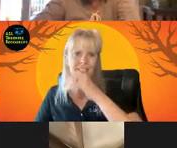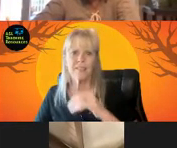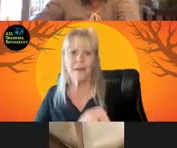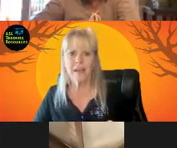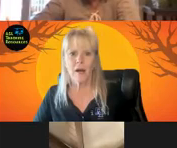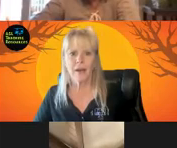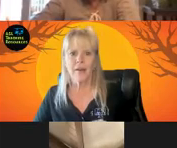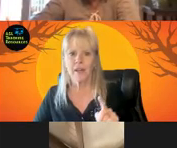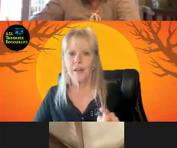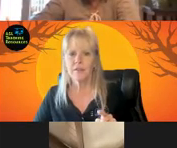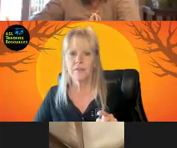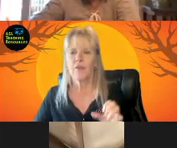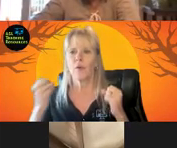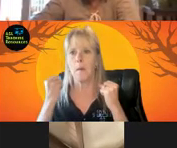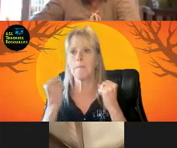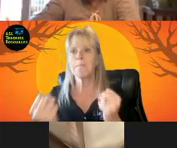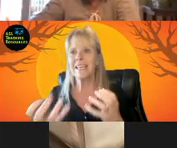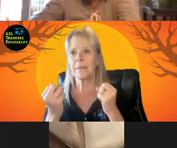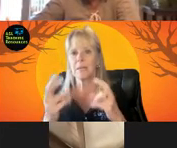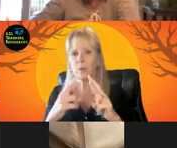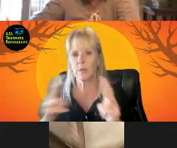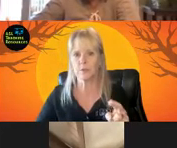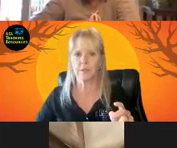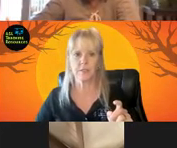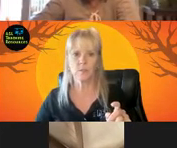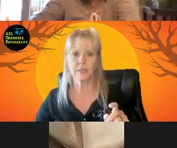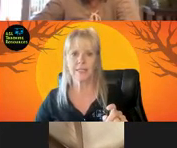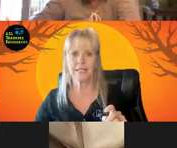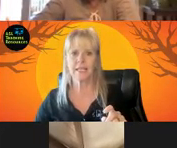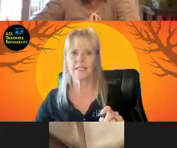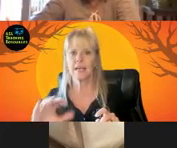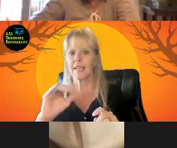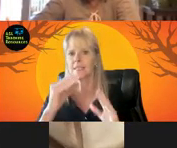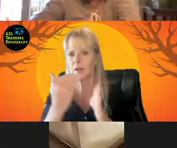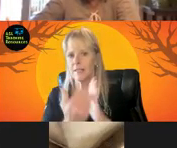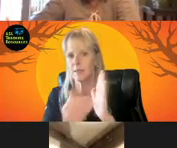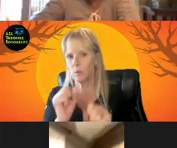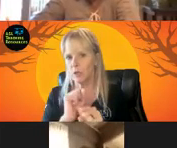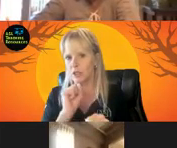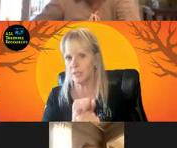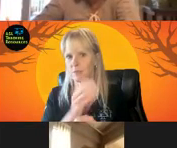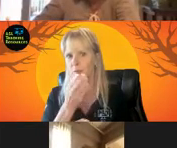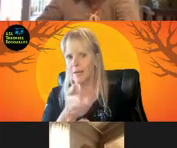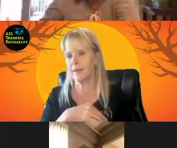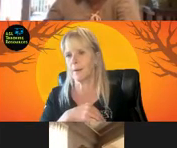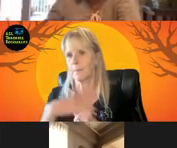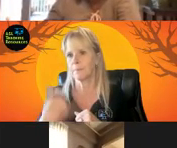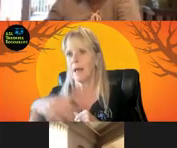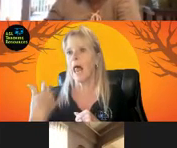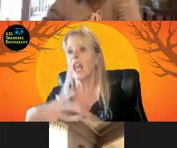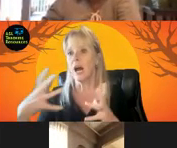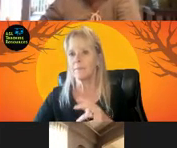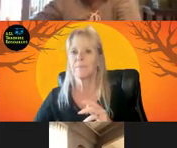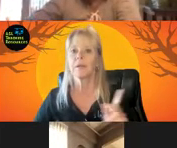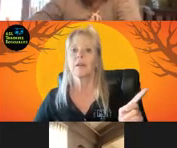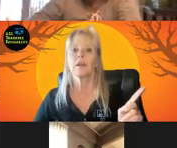Now, this is the main hub area for many, many resources. The one that says ASL lesson worksheets right there,